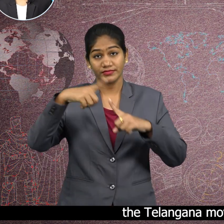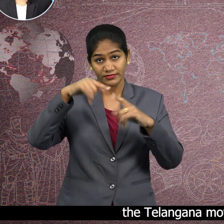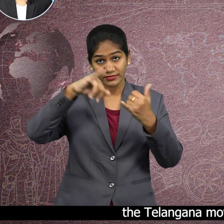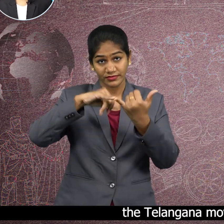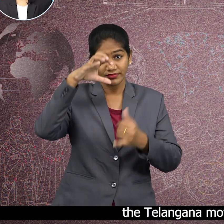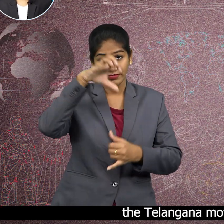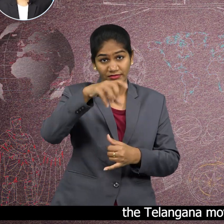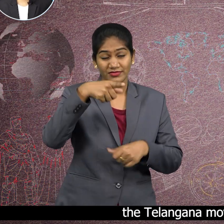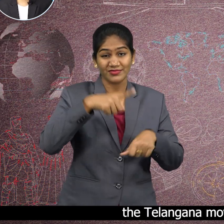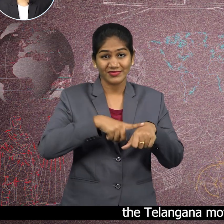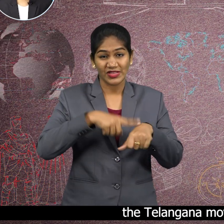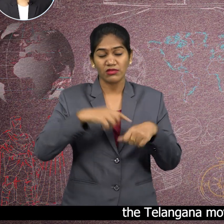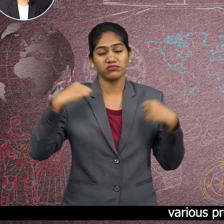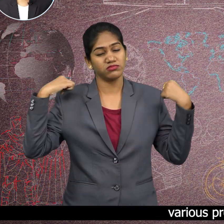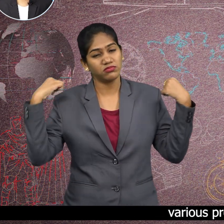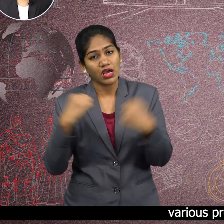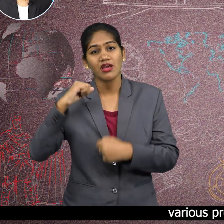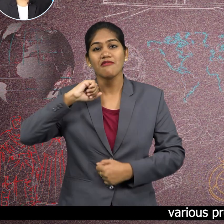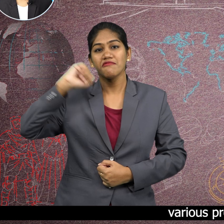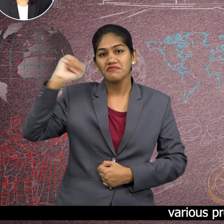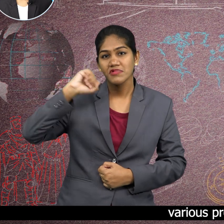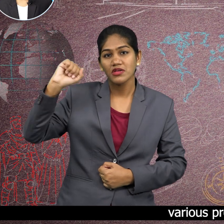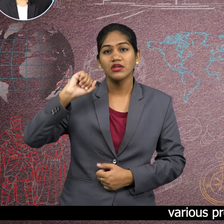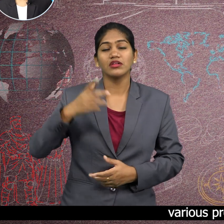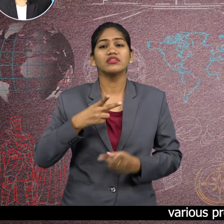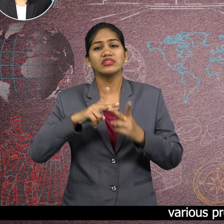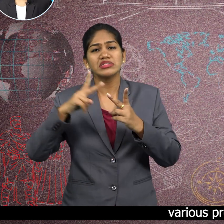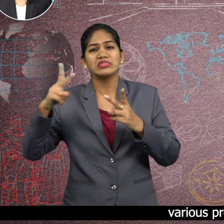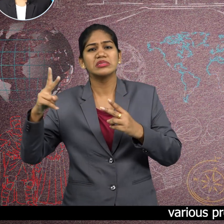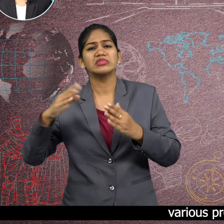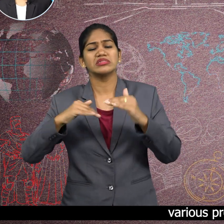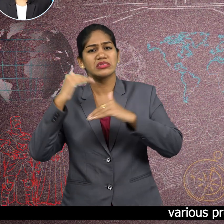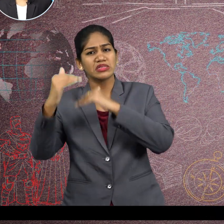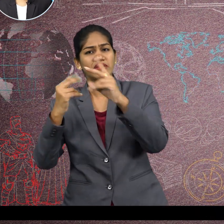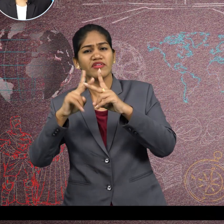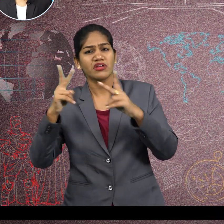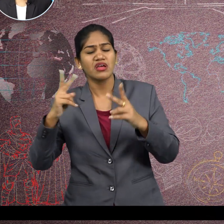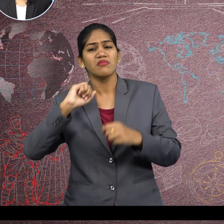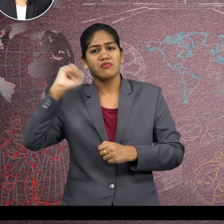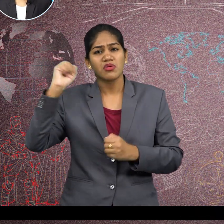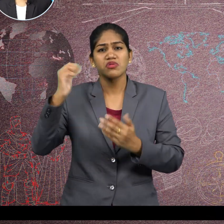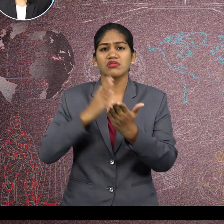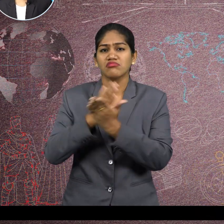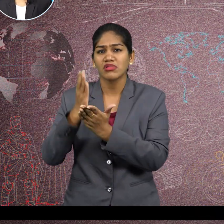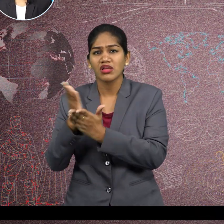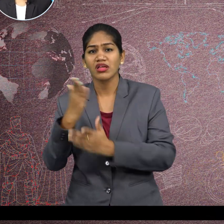The Telangana movement has developed various protest methods and